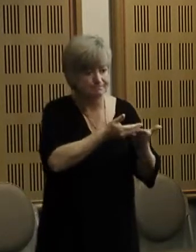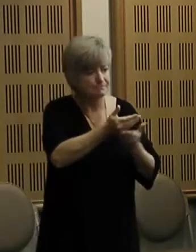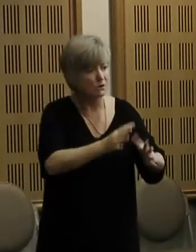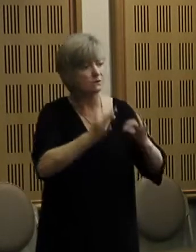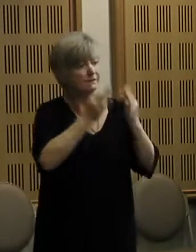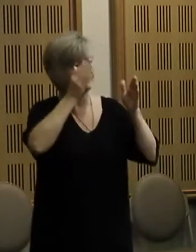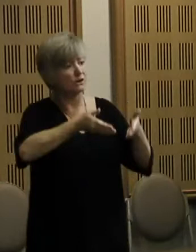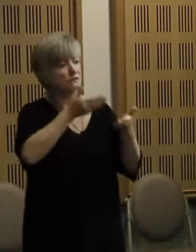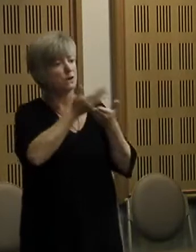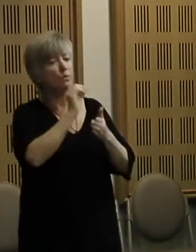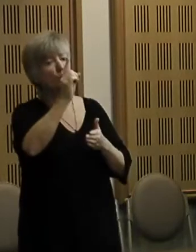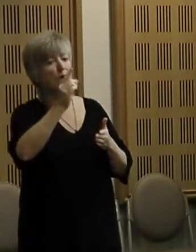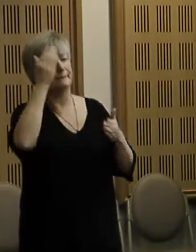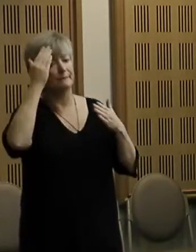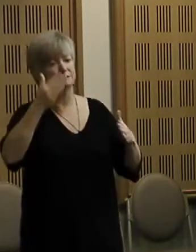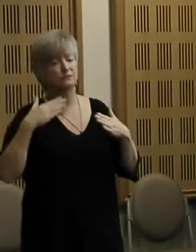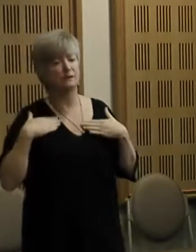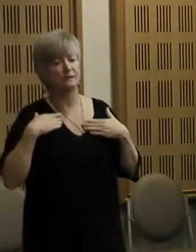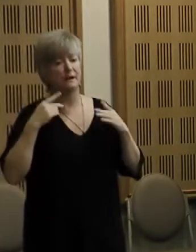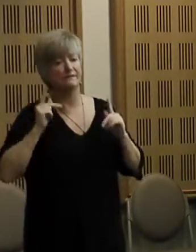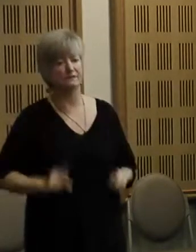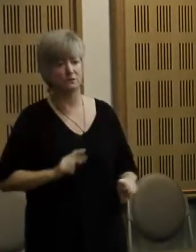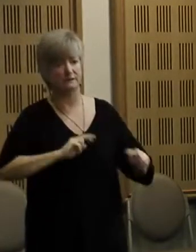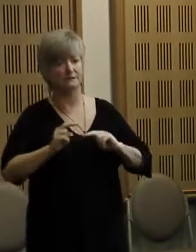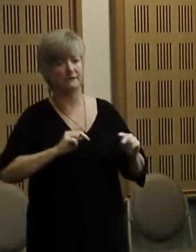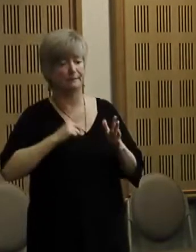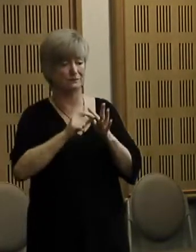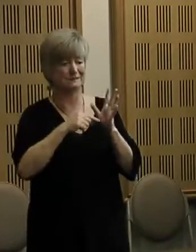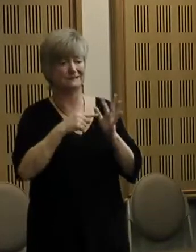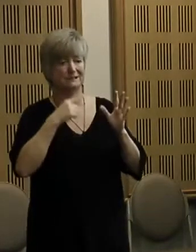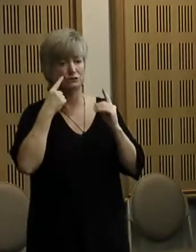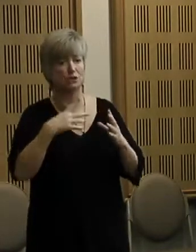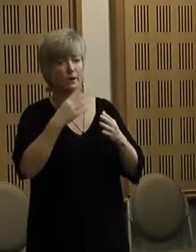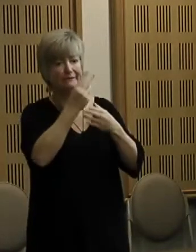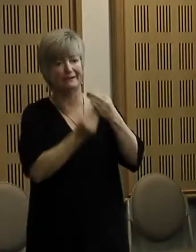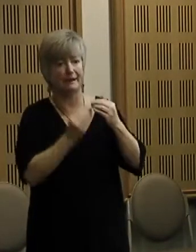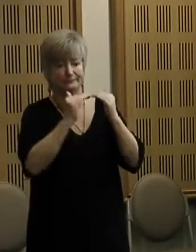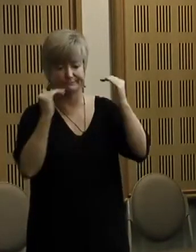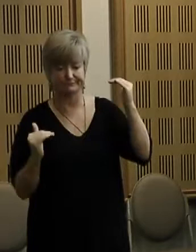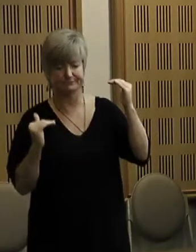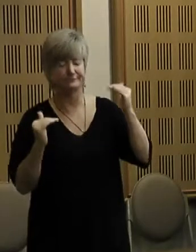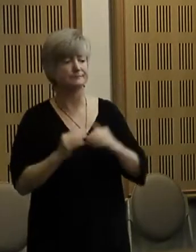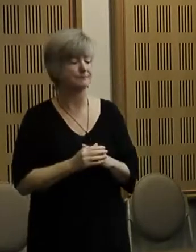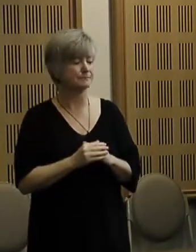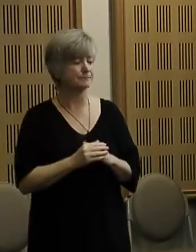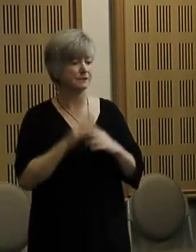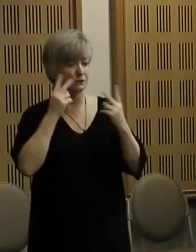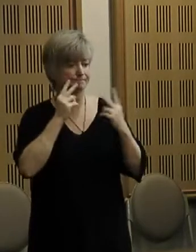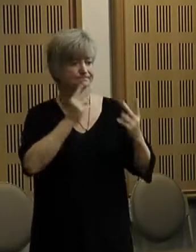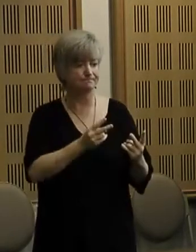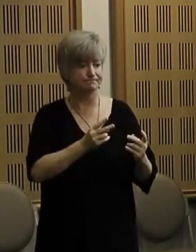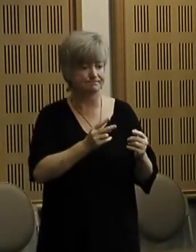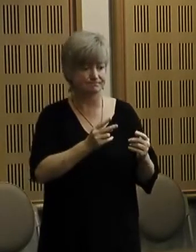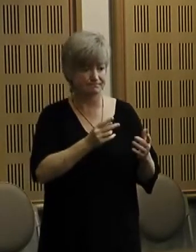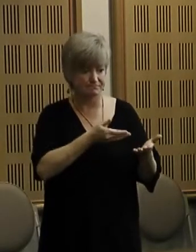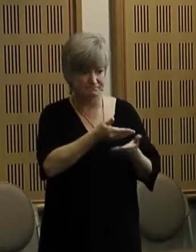focused mainly on mental wellbeing and physical activity, because that's what the data showed as being where there were the biggest gaps. So we went to these organisations and said, well,